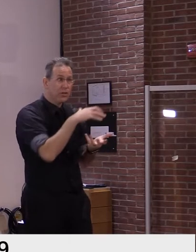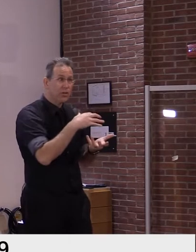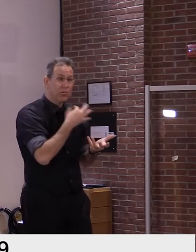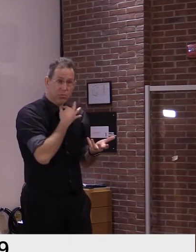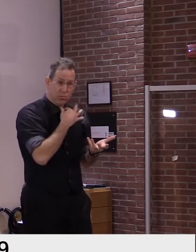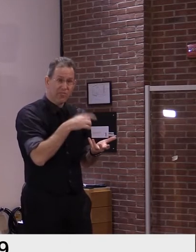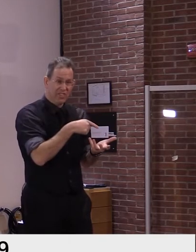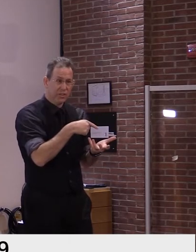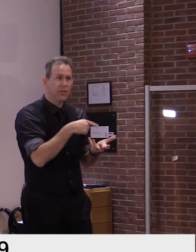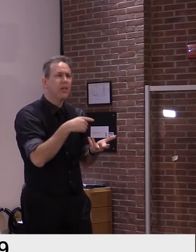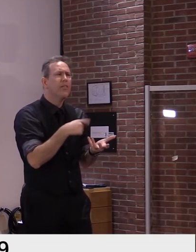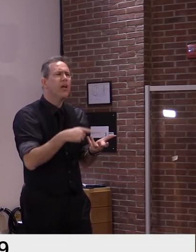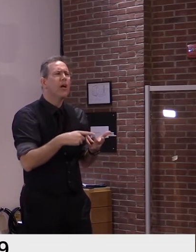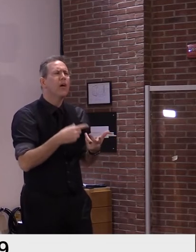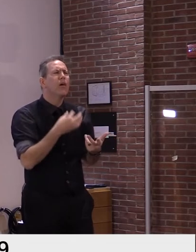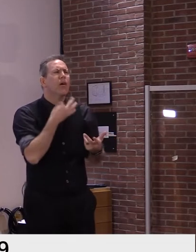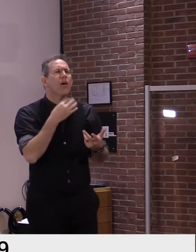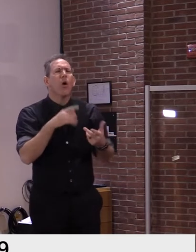up vaccines to